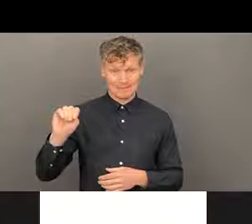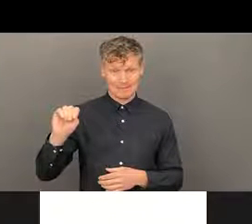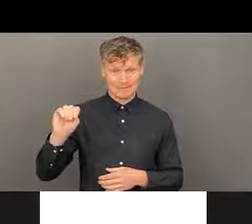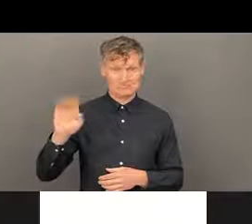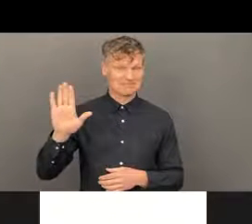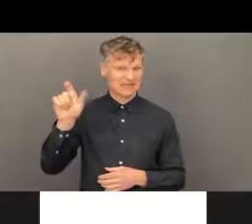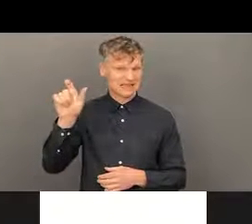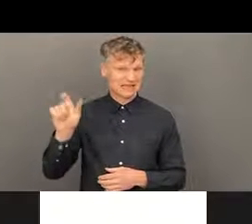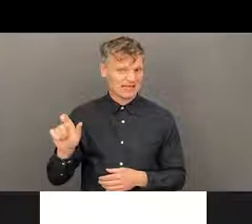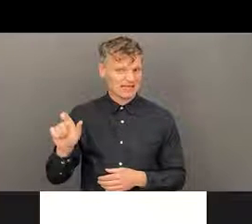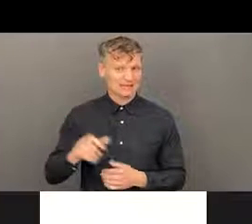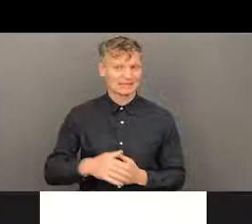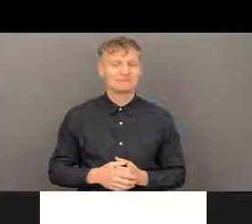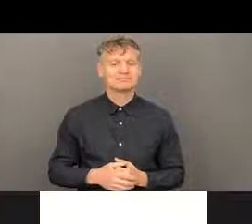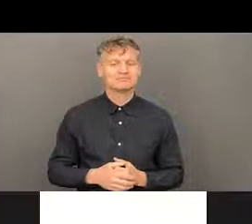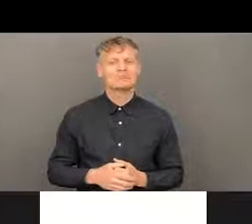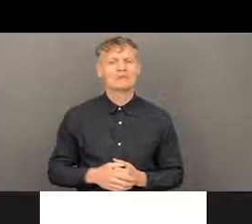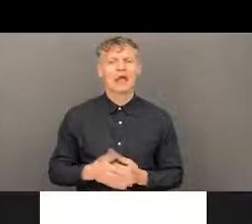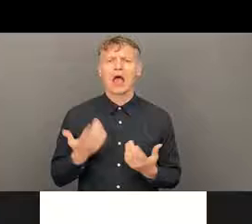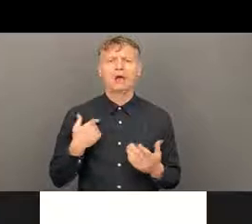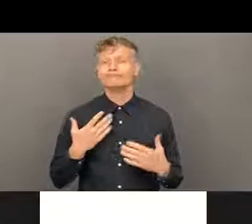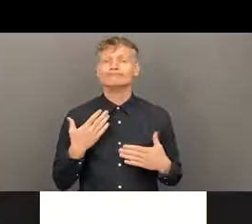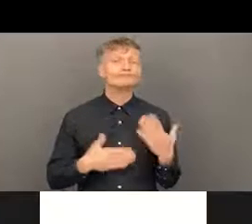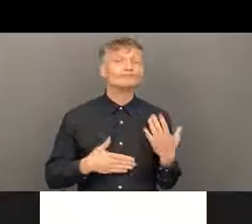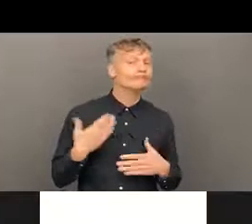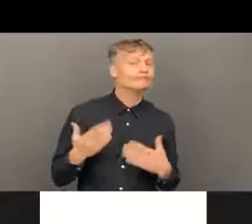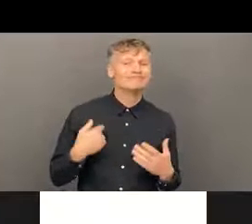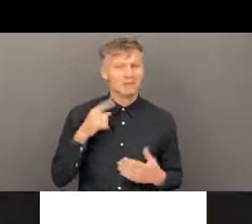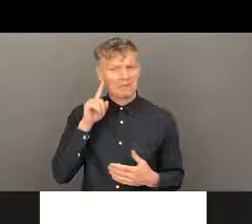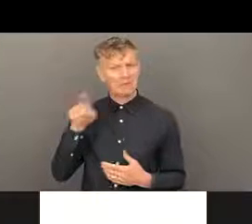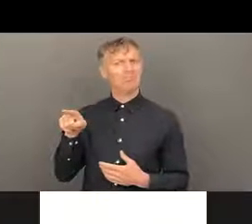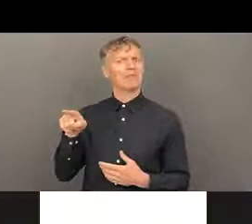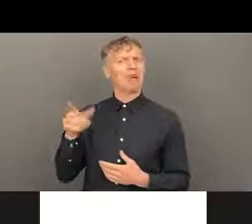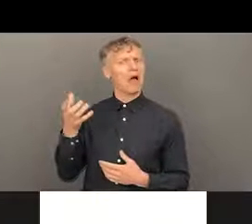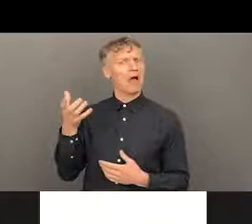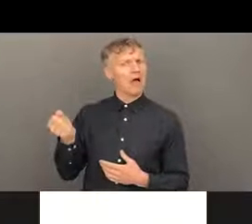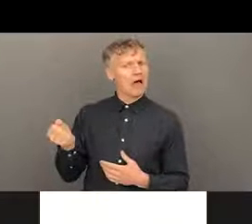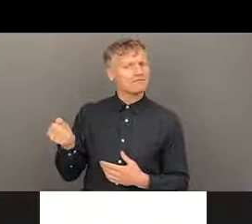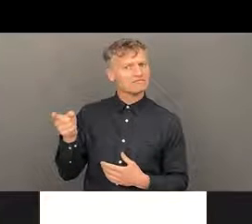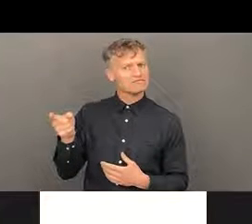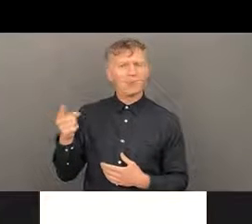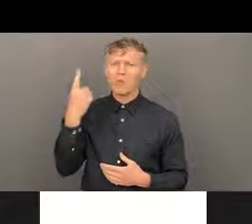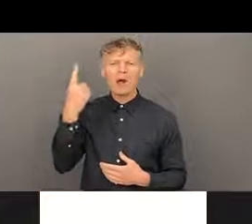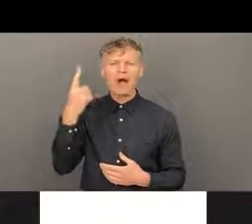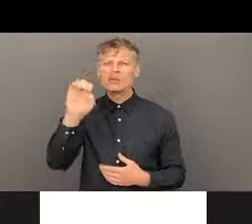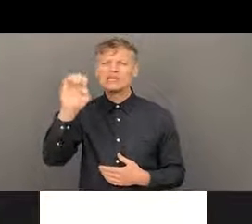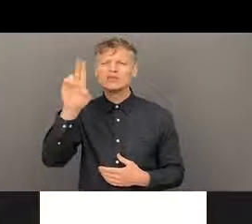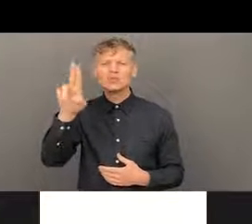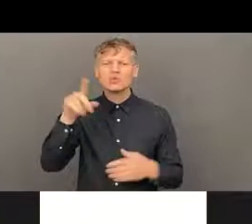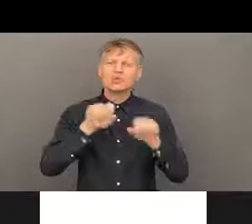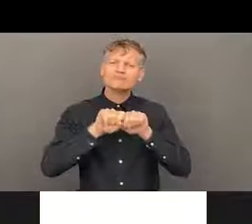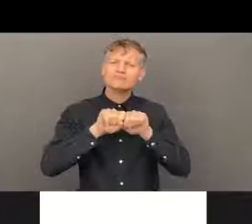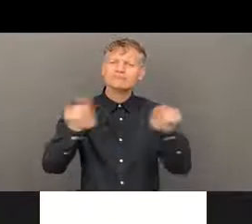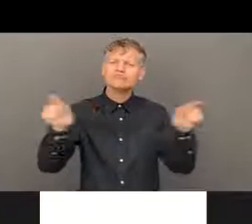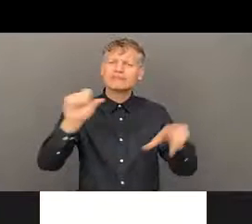I learned about this opportunity through the mailing list for the EU Aid